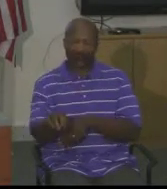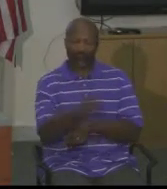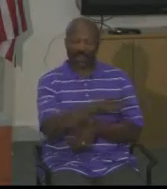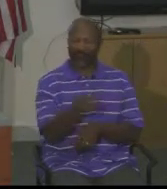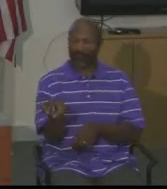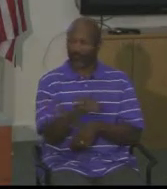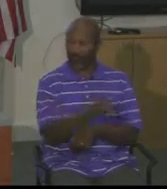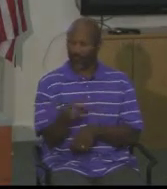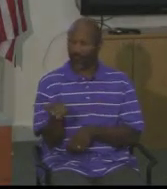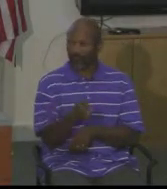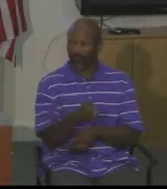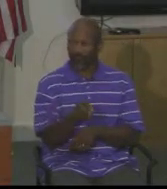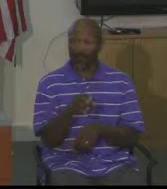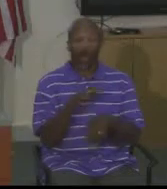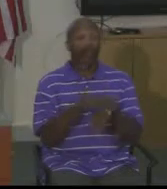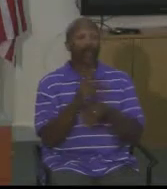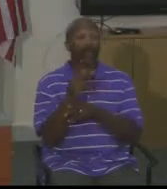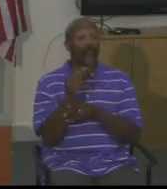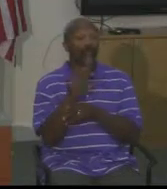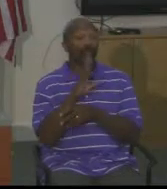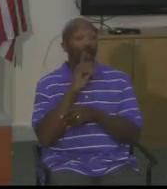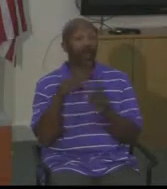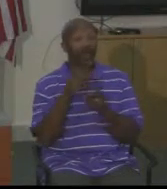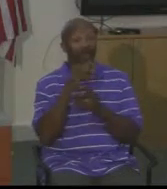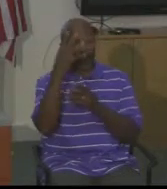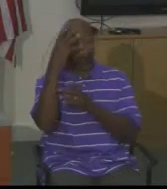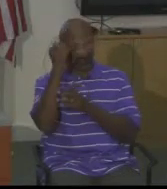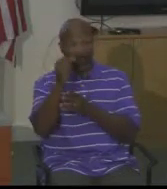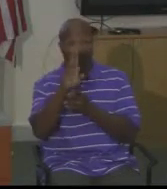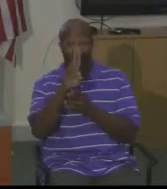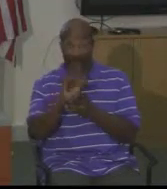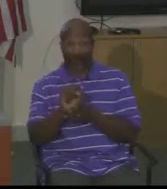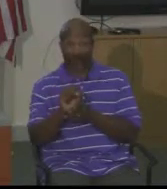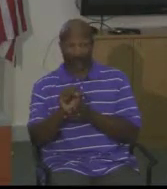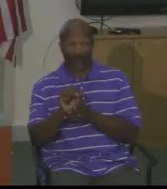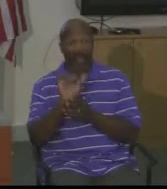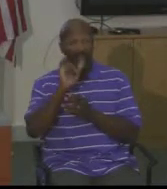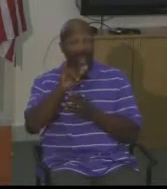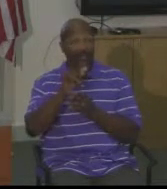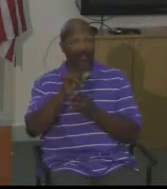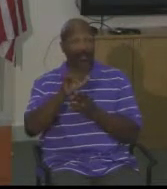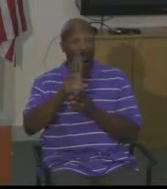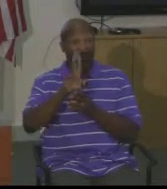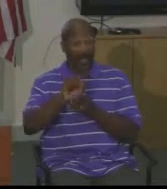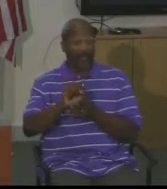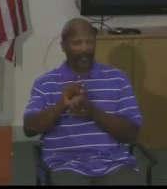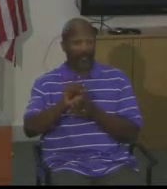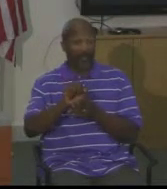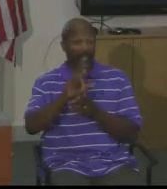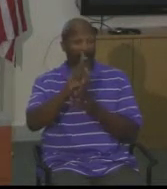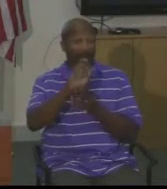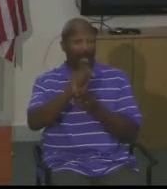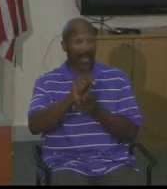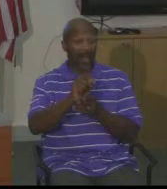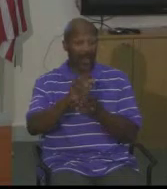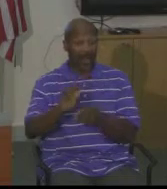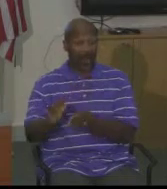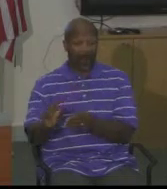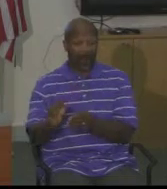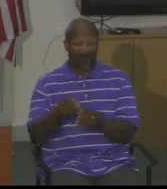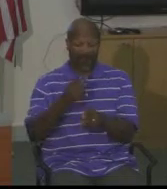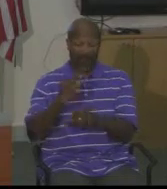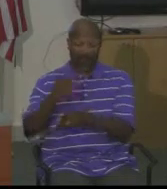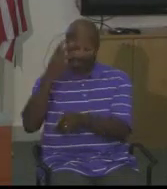on Thursday, we're going to talk about the memory bus. The memory bus is a pathway for data to move from main